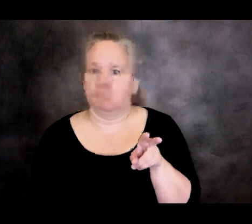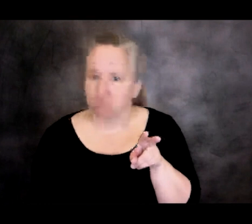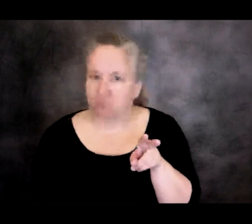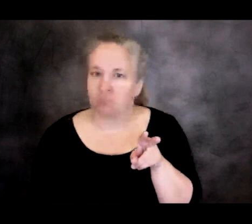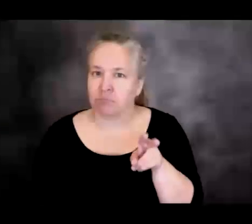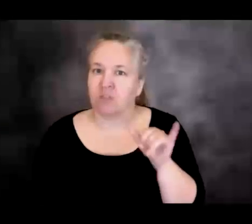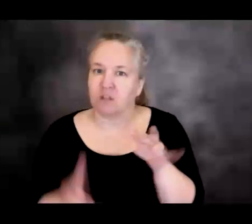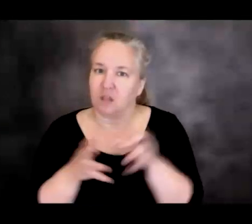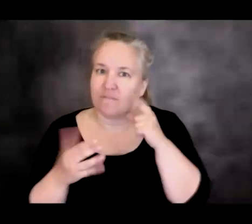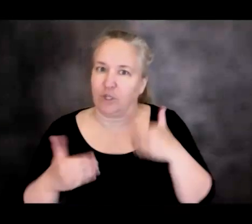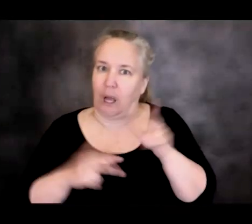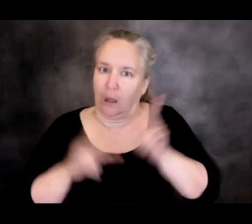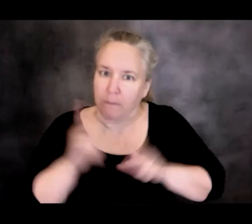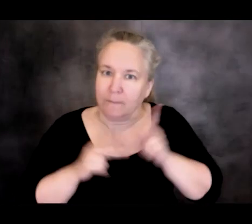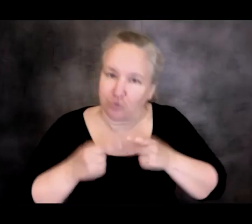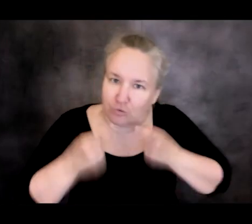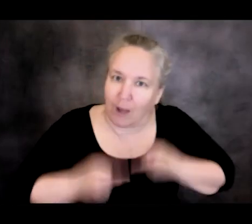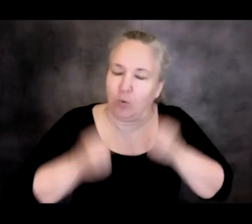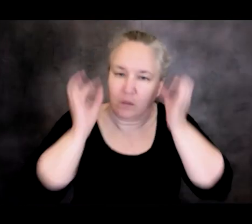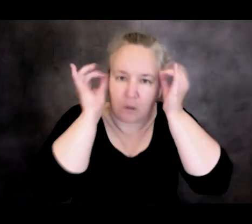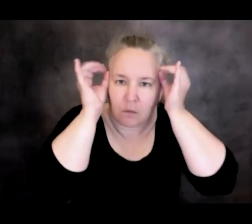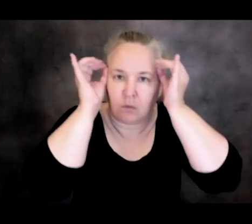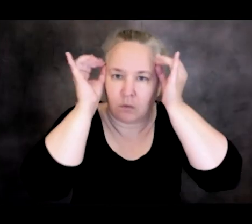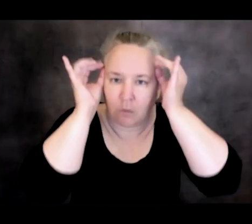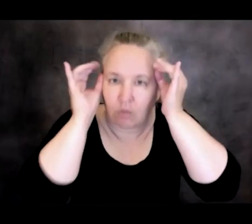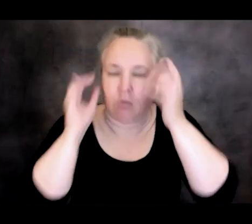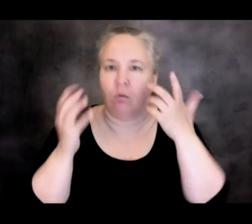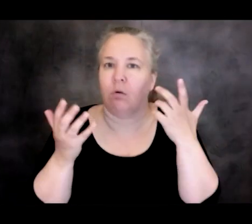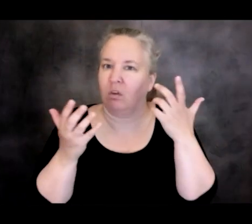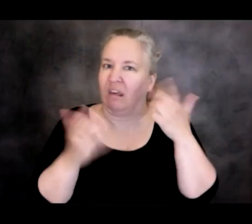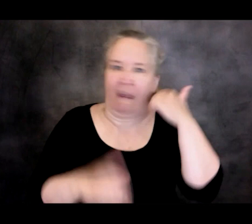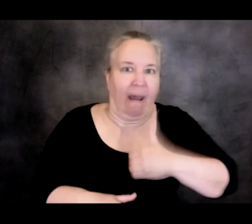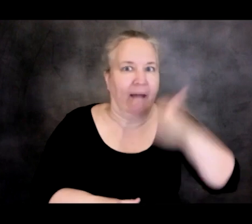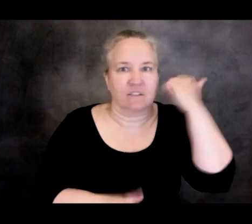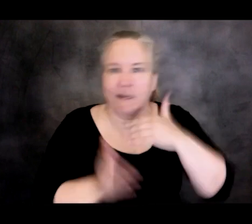to be contending with several times during the course of a day.